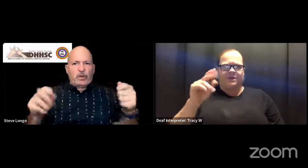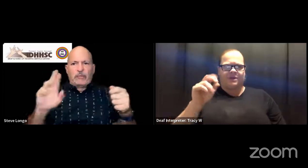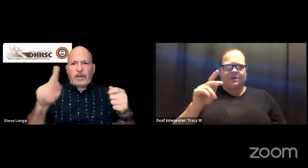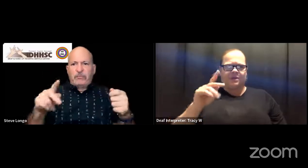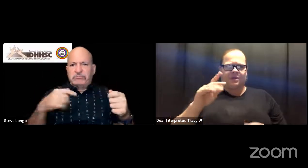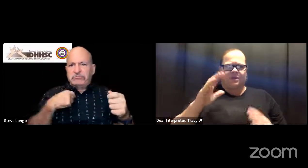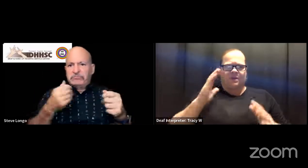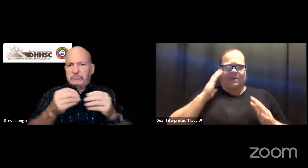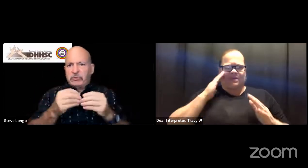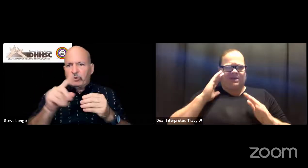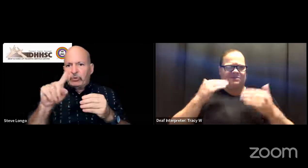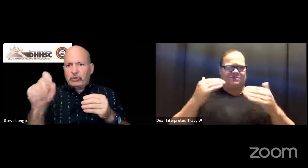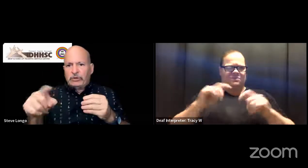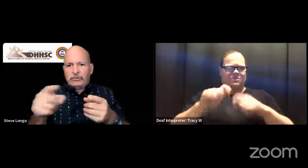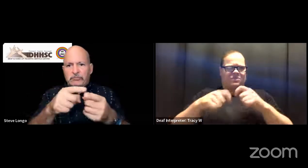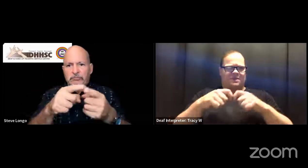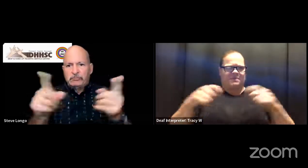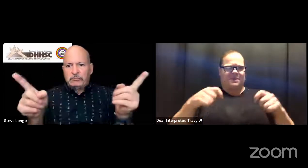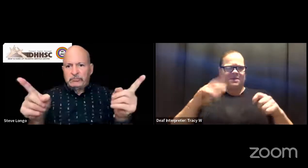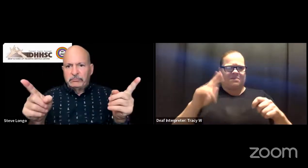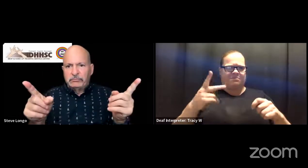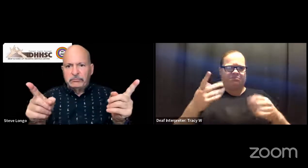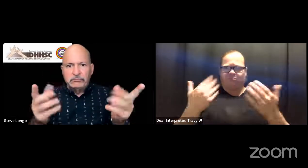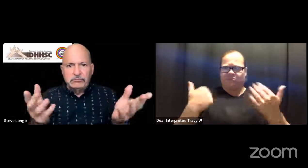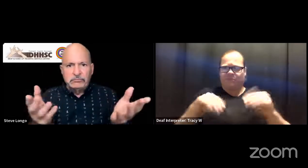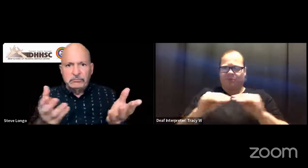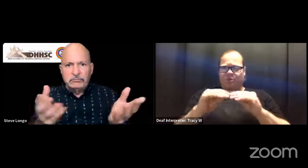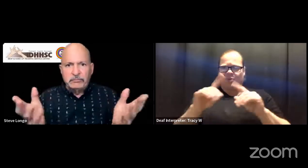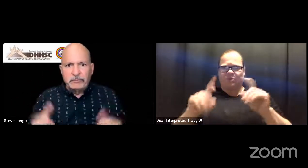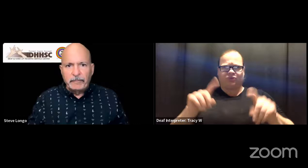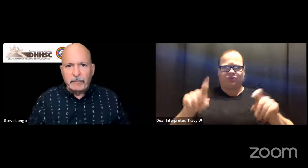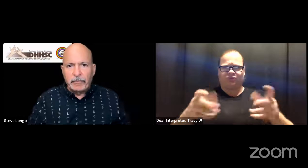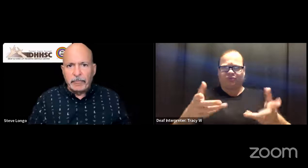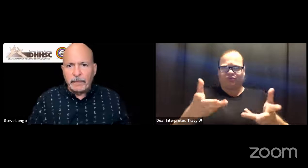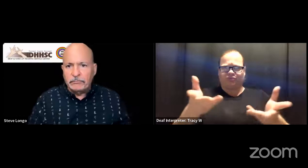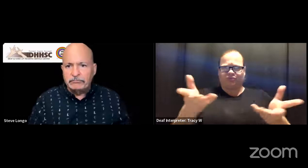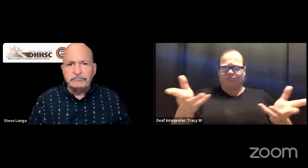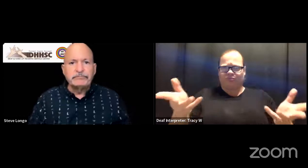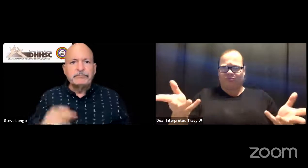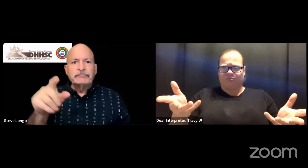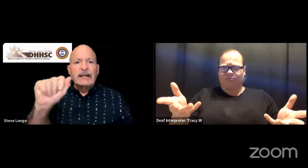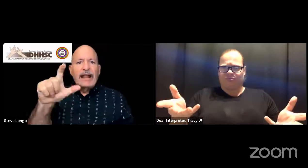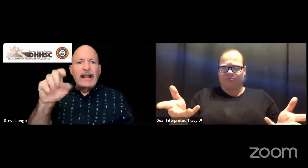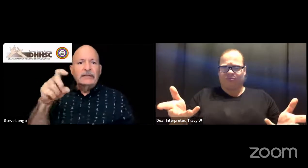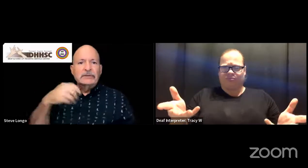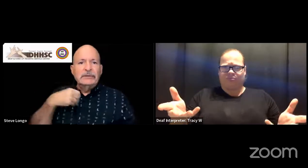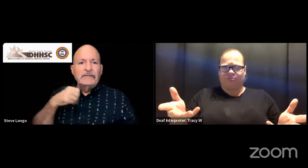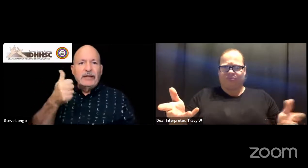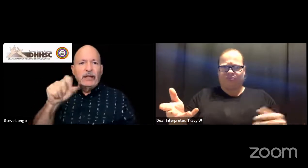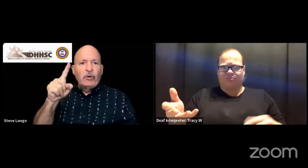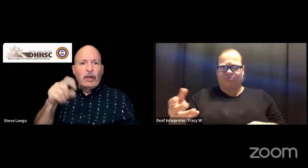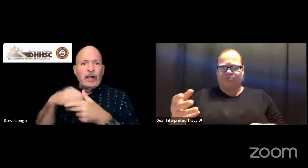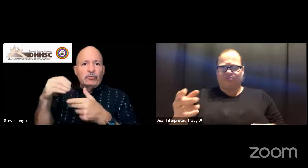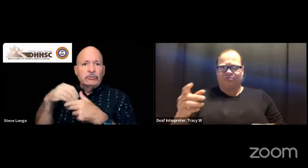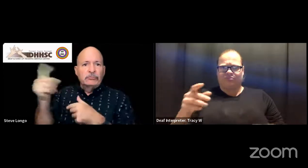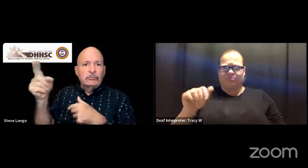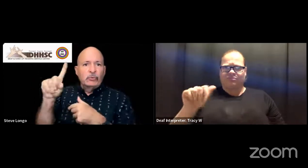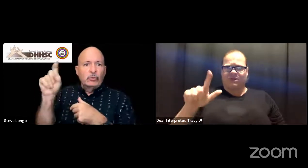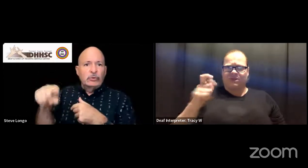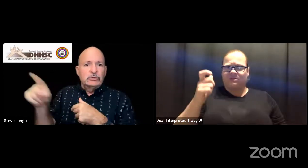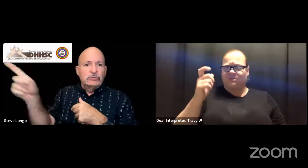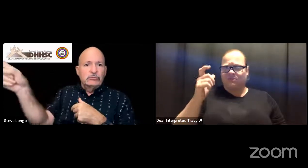Thanks, Nicole. I think we are ready to wrap up unless there are any other questions.